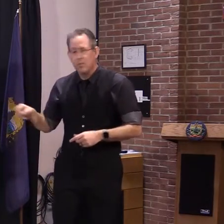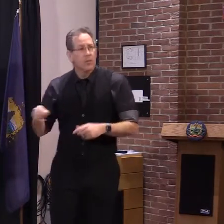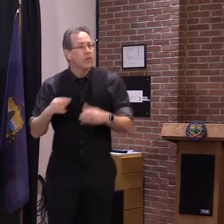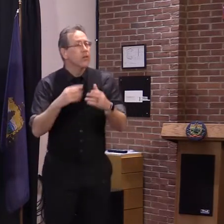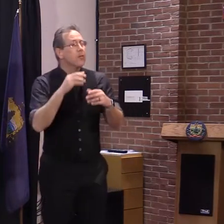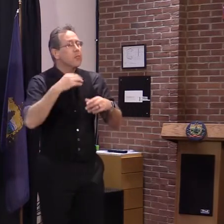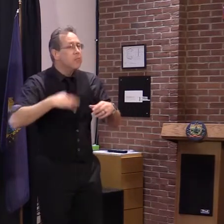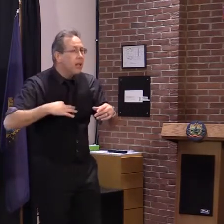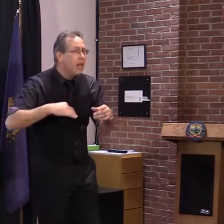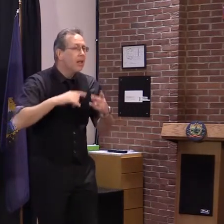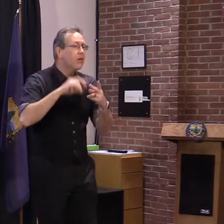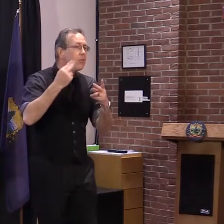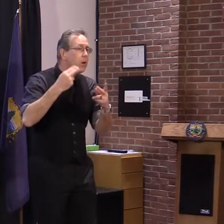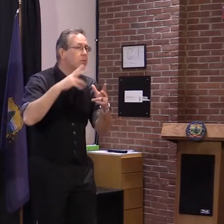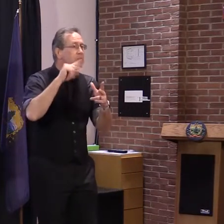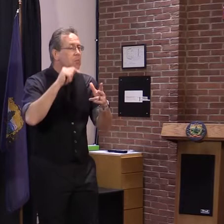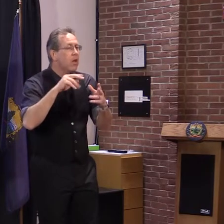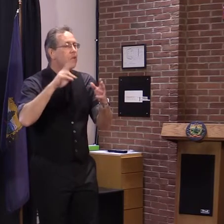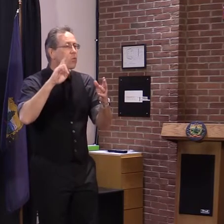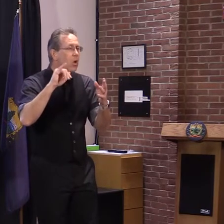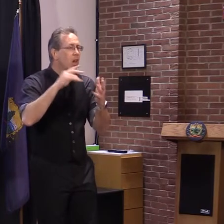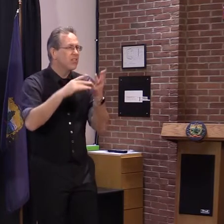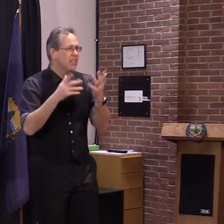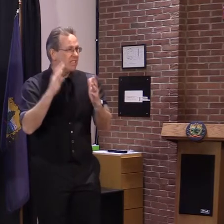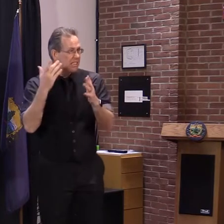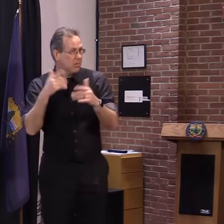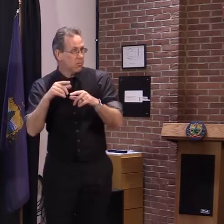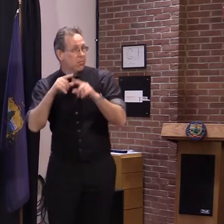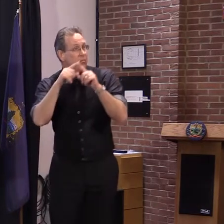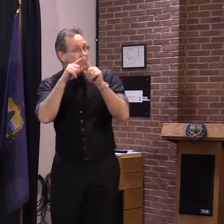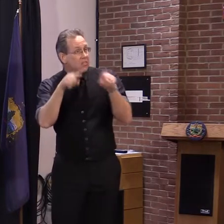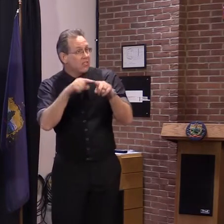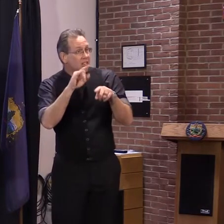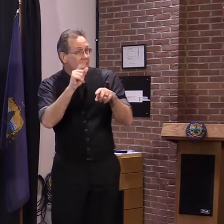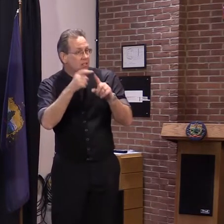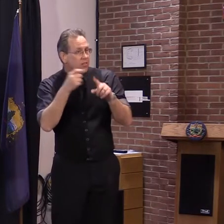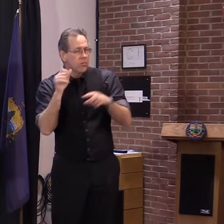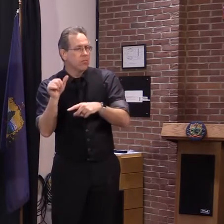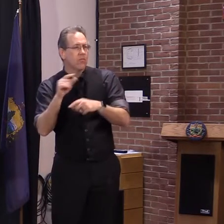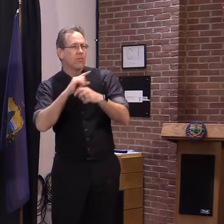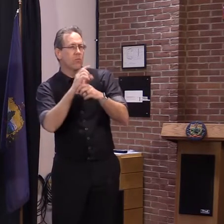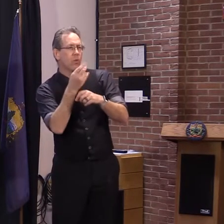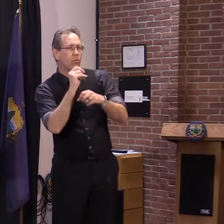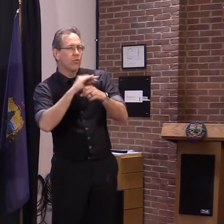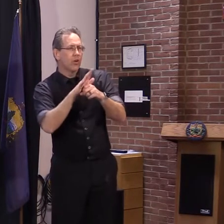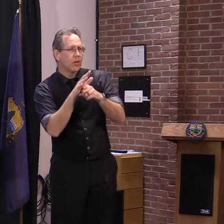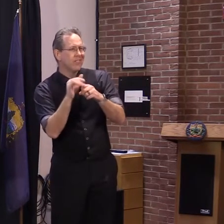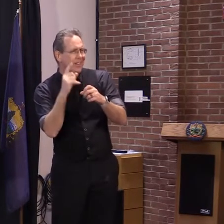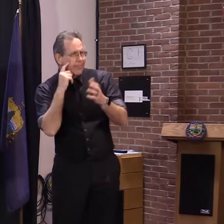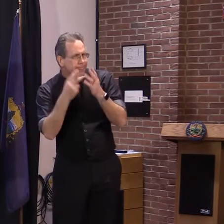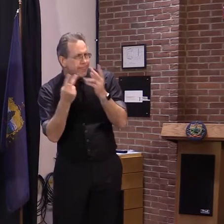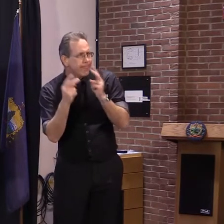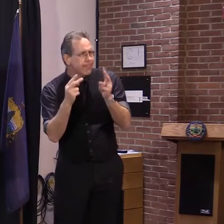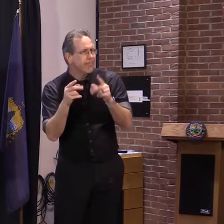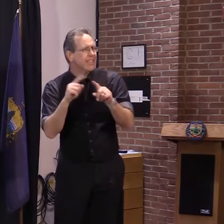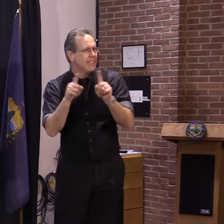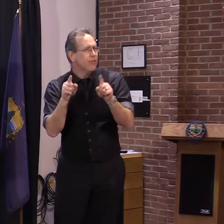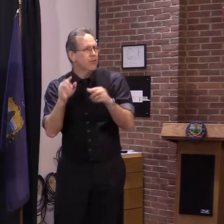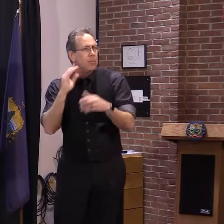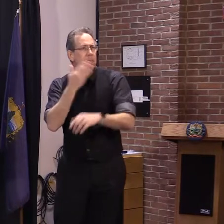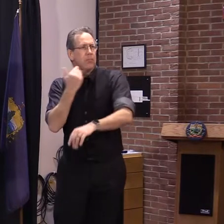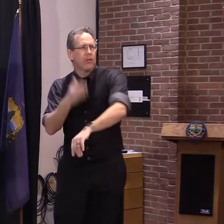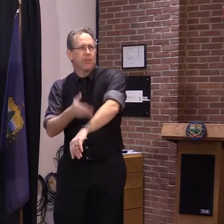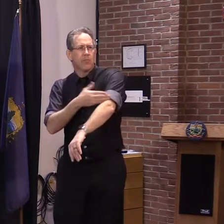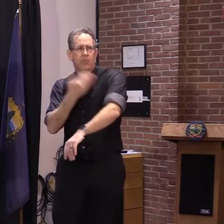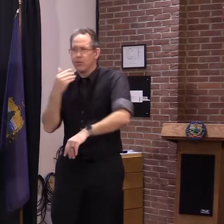So we're very fortunate and very happy to see this happen, though, with the decline in Omicron. Gives us more confidence